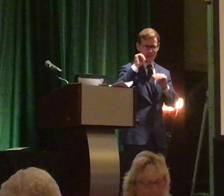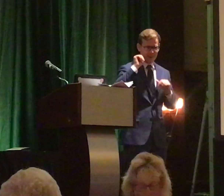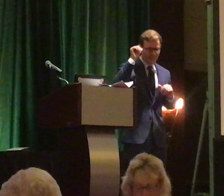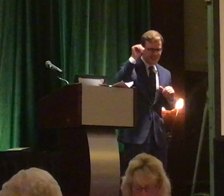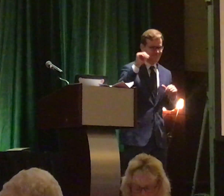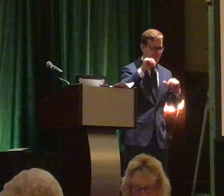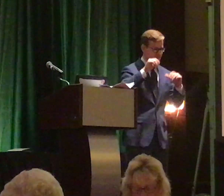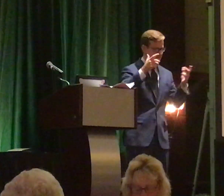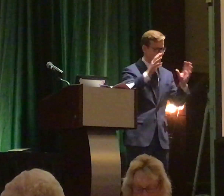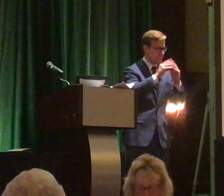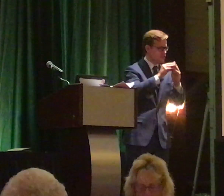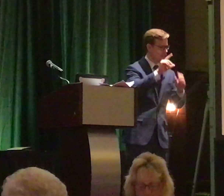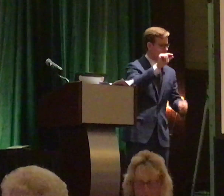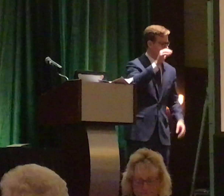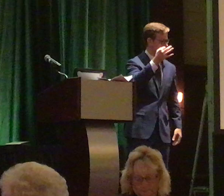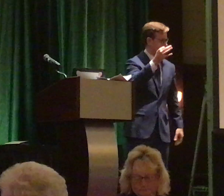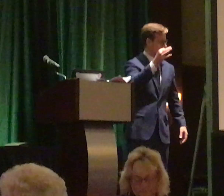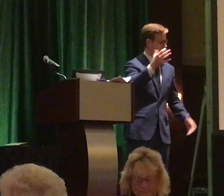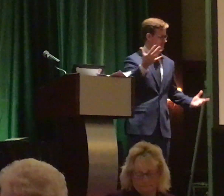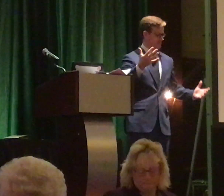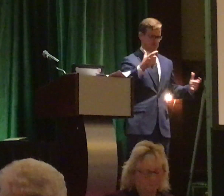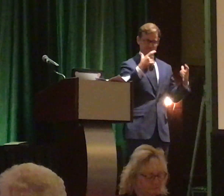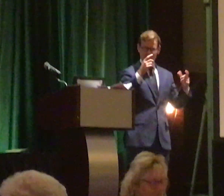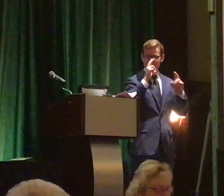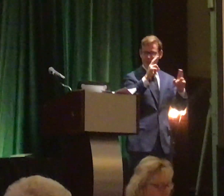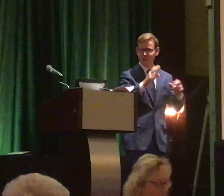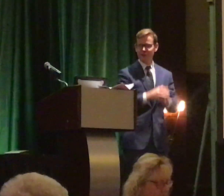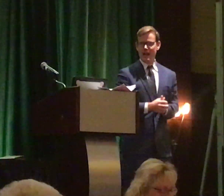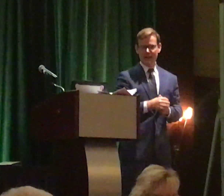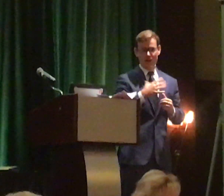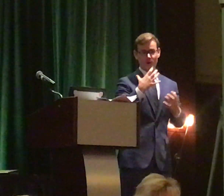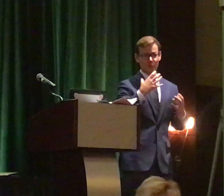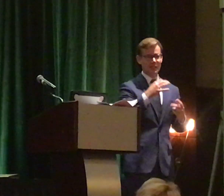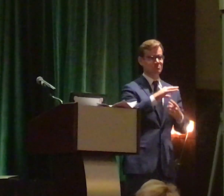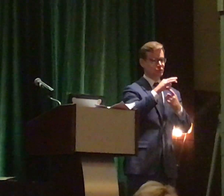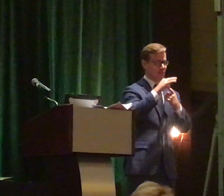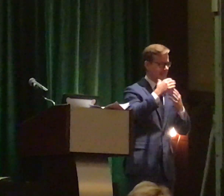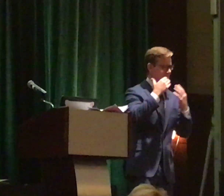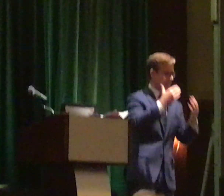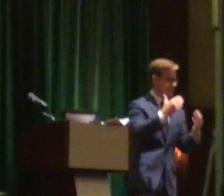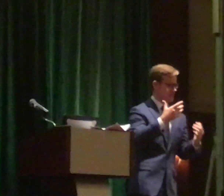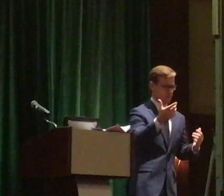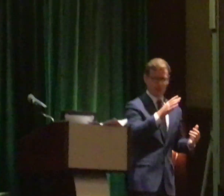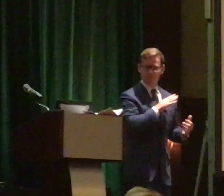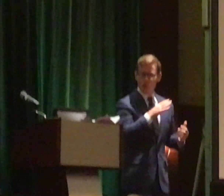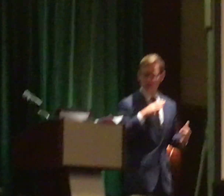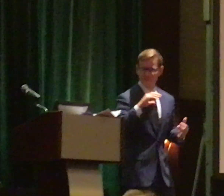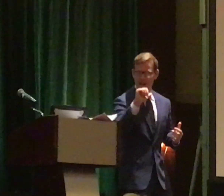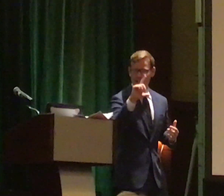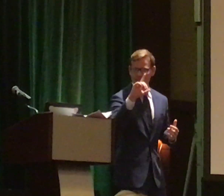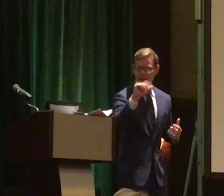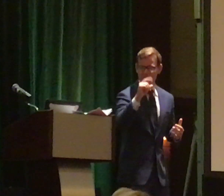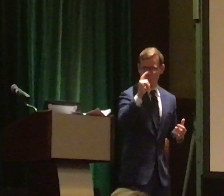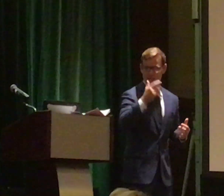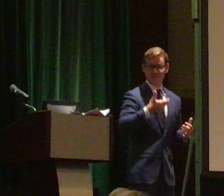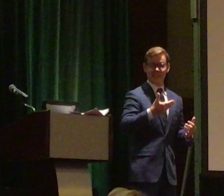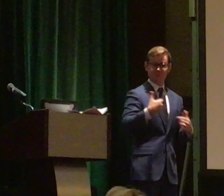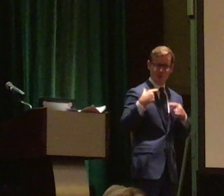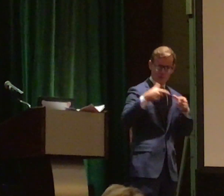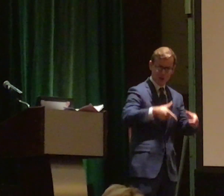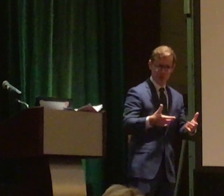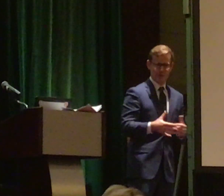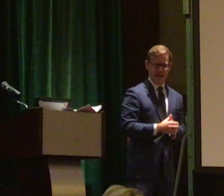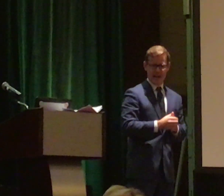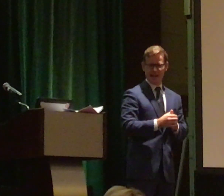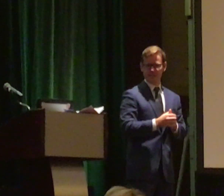the Association of Late Deaf and Adults, the ALDAcon2019. What an honor to be here. I want to give special thanks